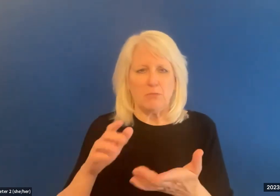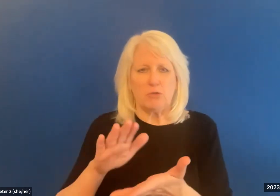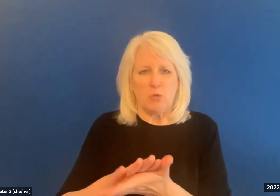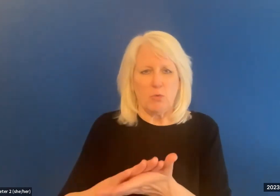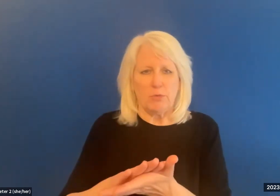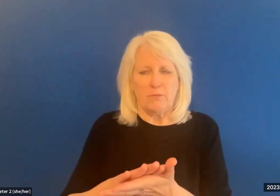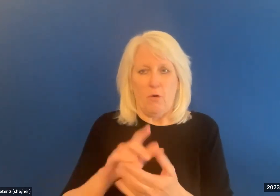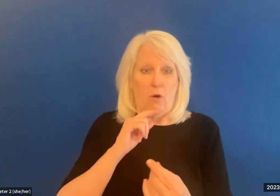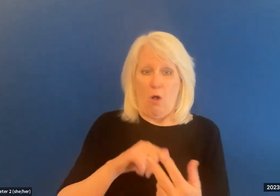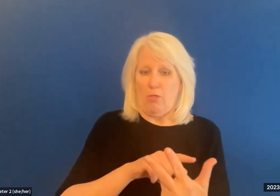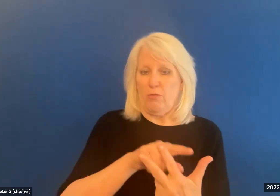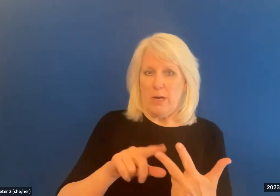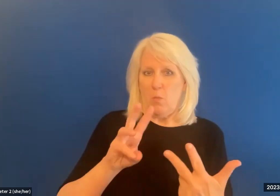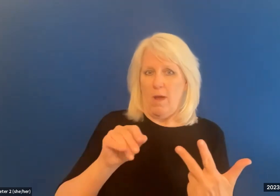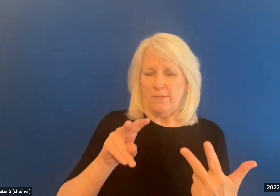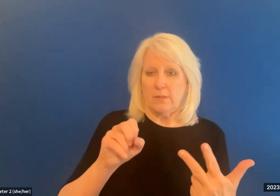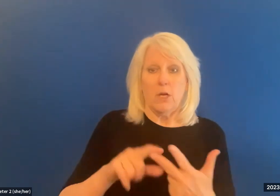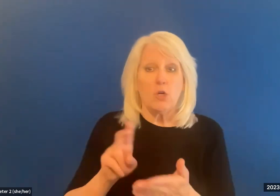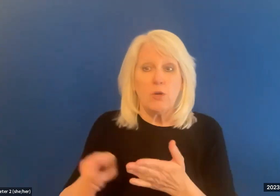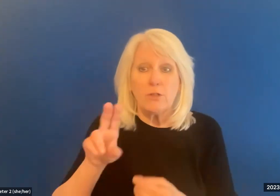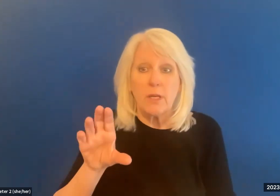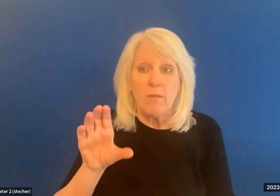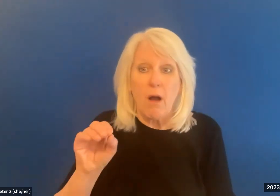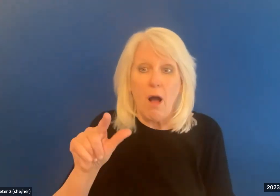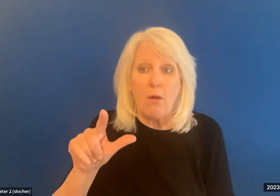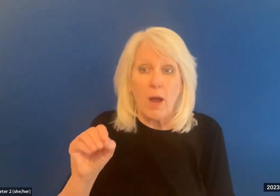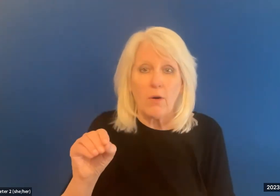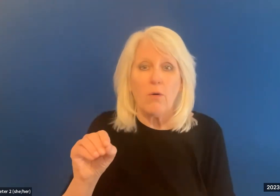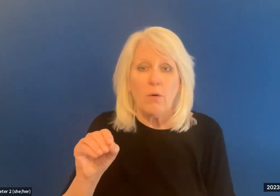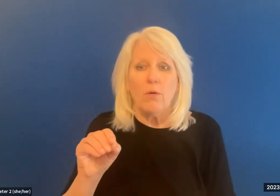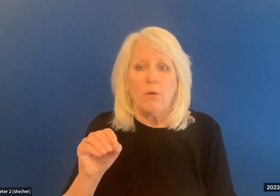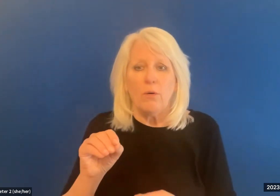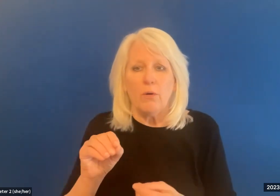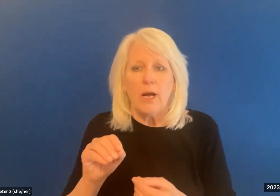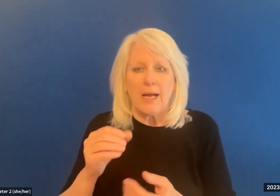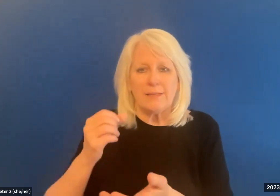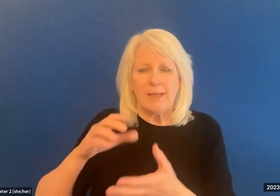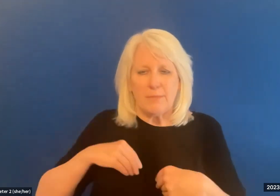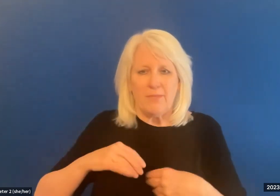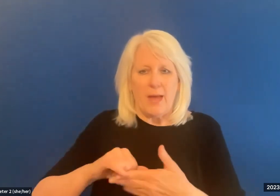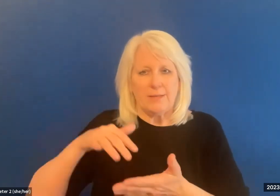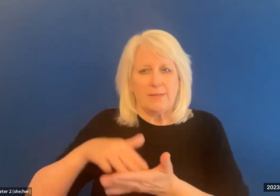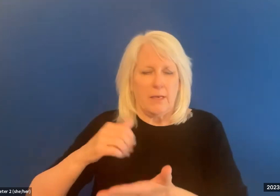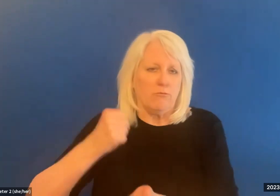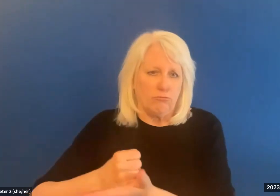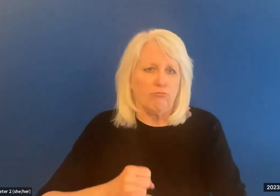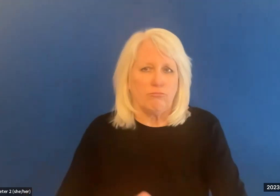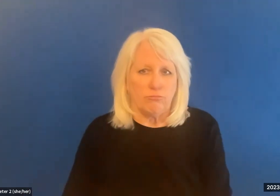all waves, and the University of Colorado School Institutional Review Board exempted this study.